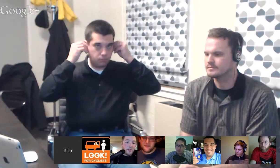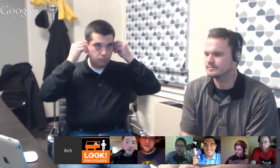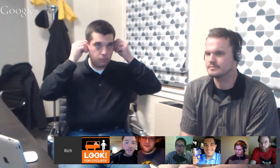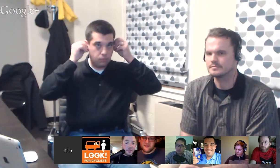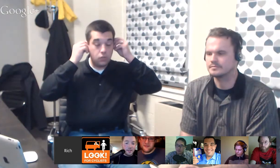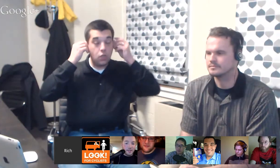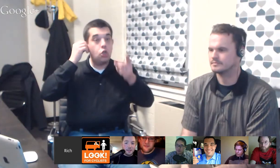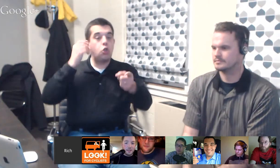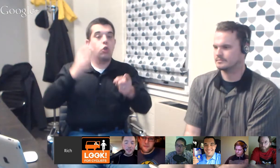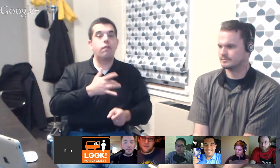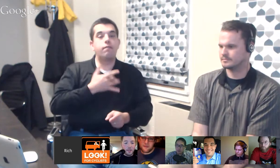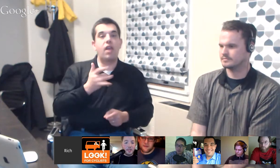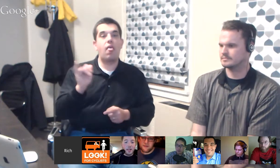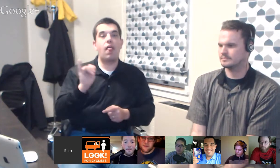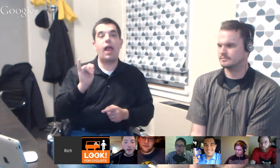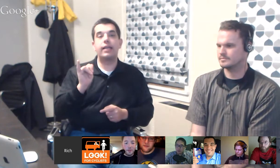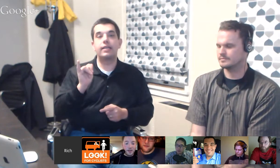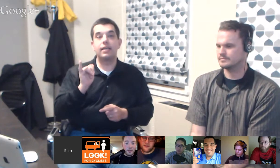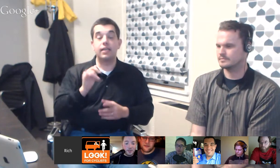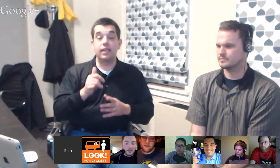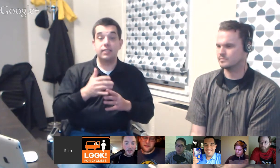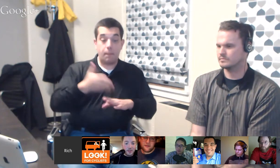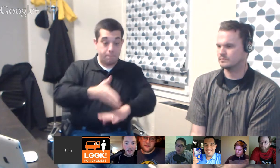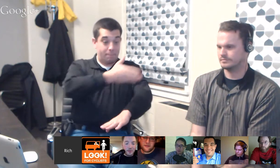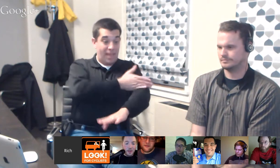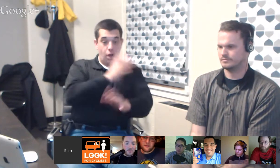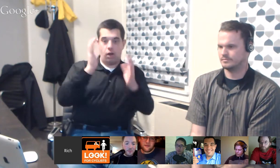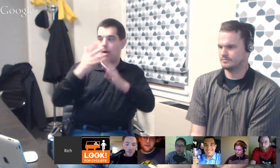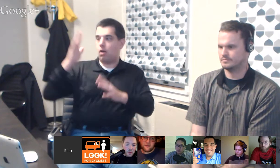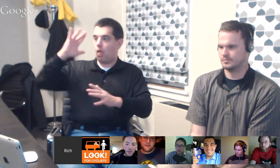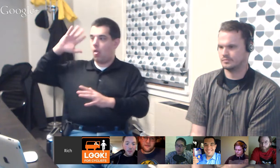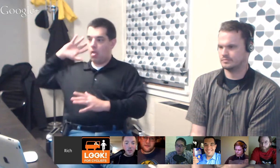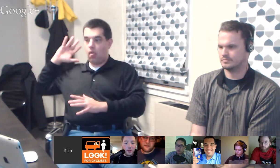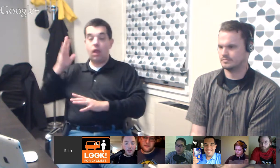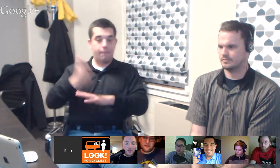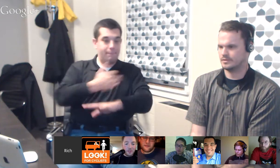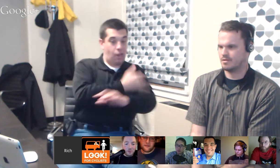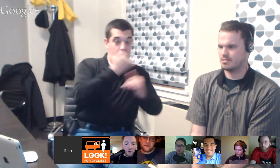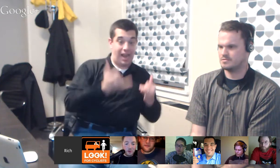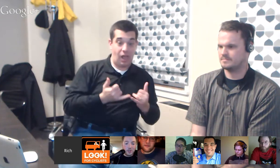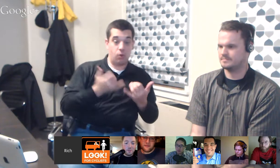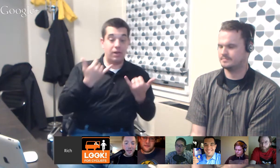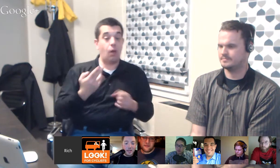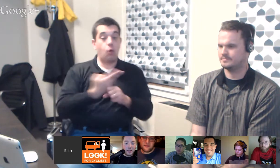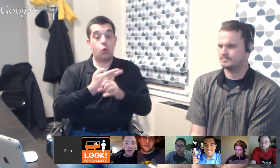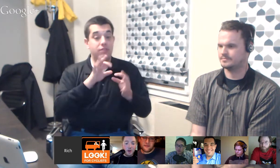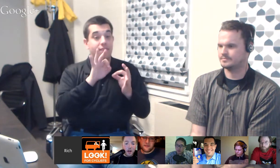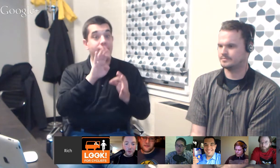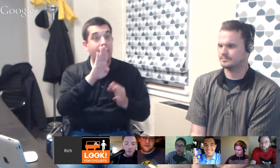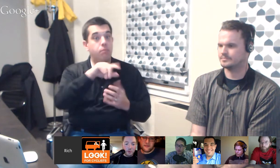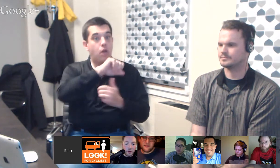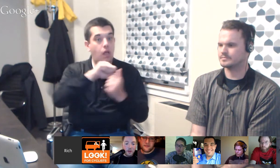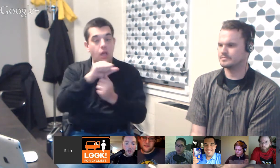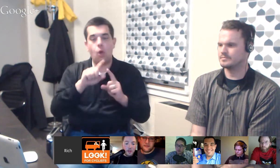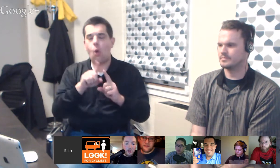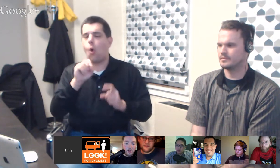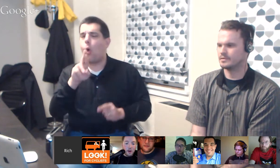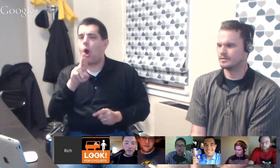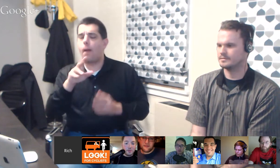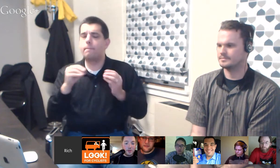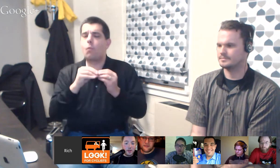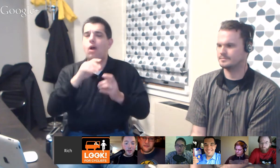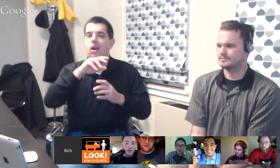So do you feel like it's a lot better than it used to be now that we interact through Facebook, or does it make it awkward when